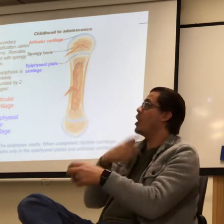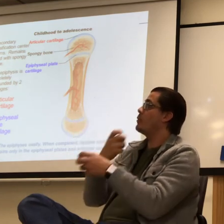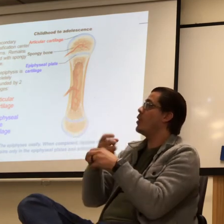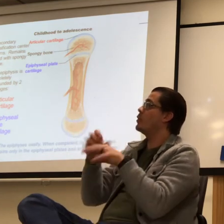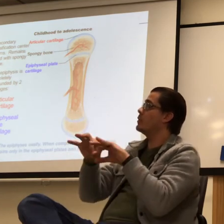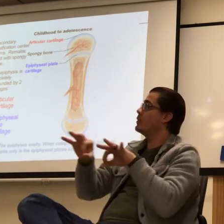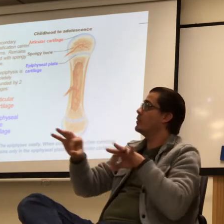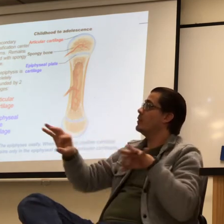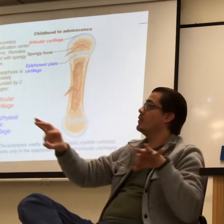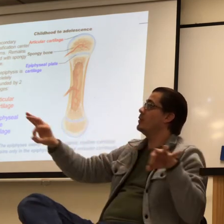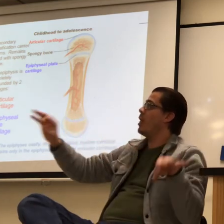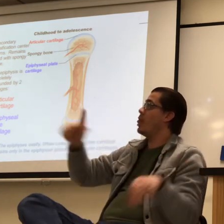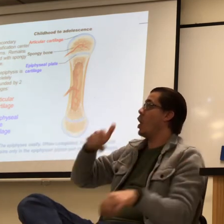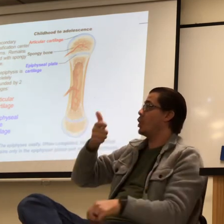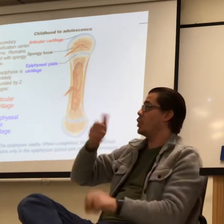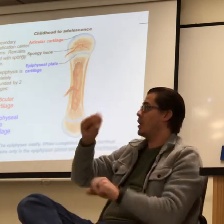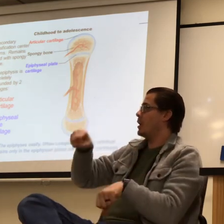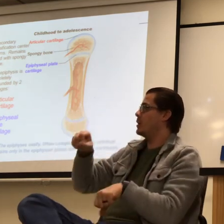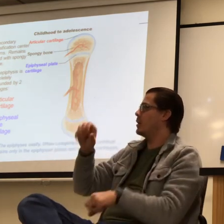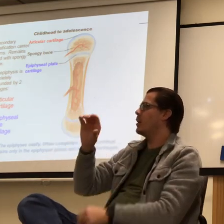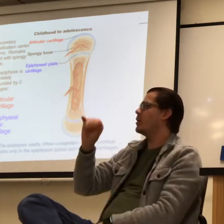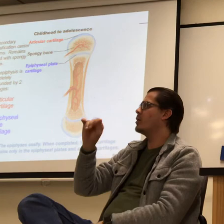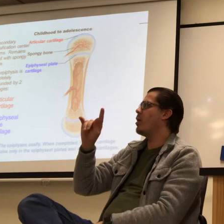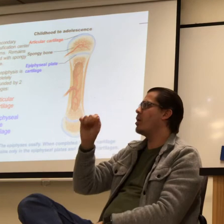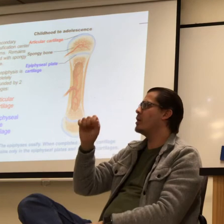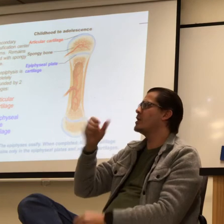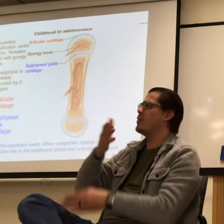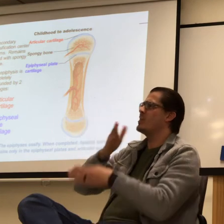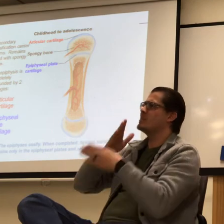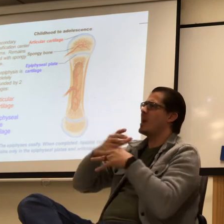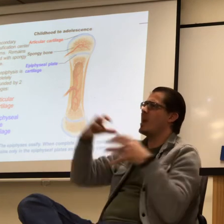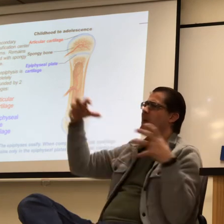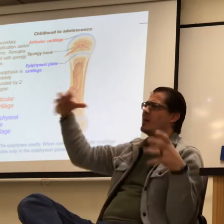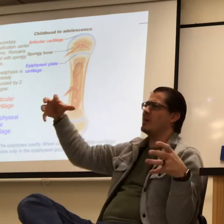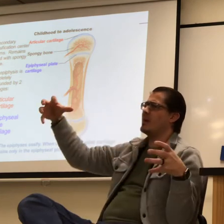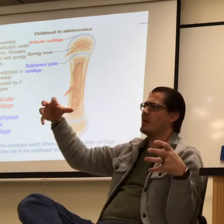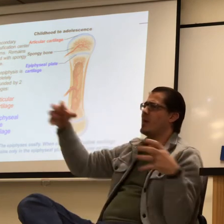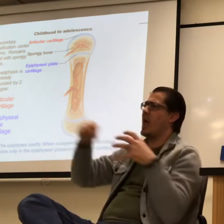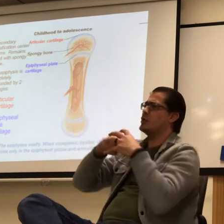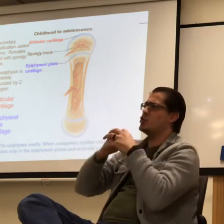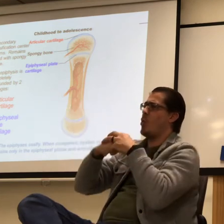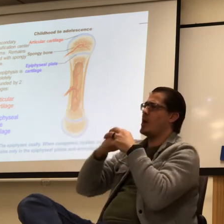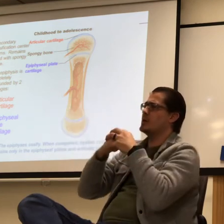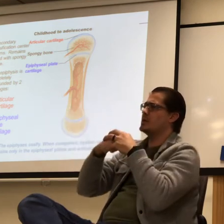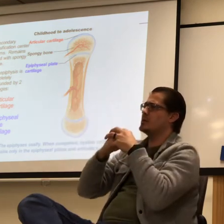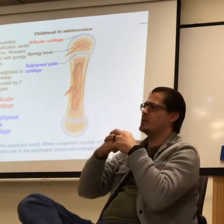also have cartilage that kind of protects the knob ends of bones at joints